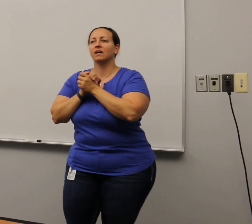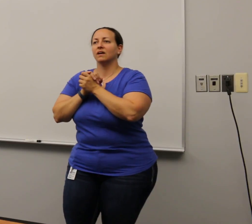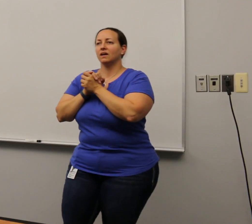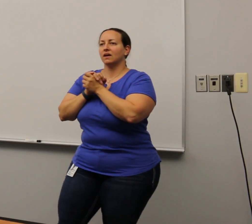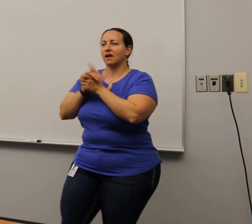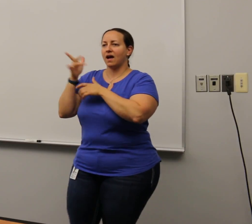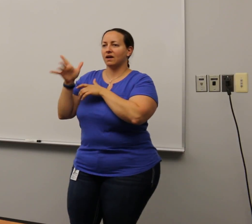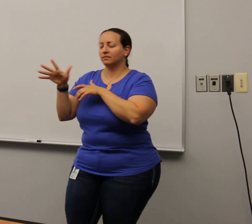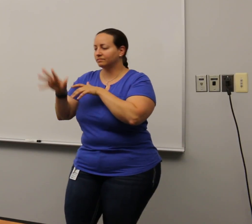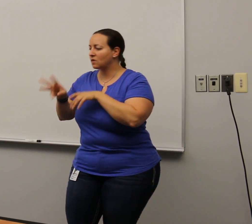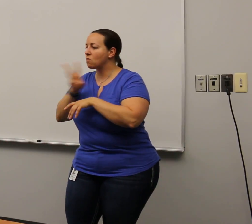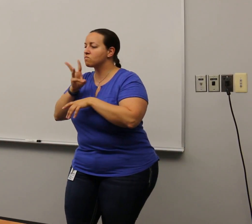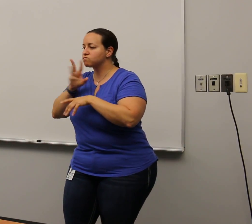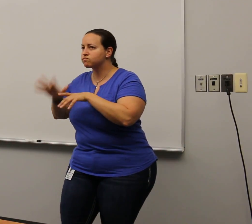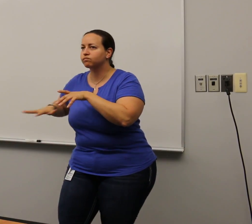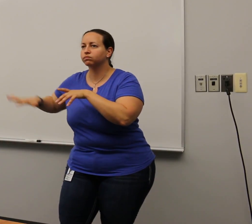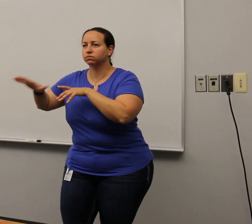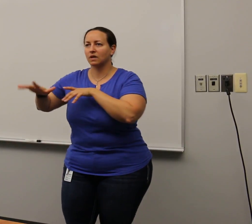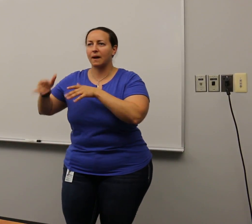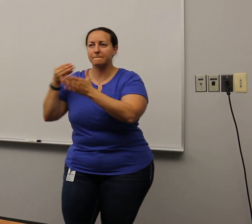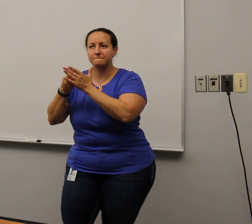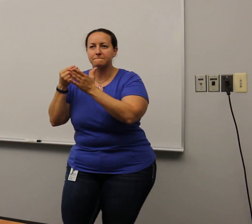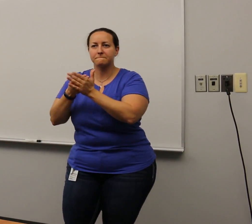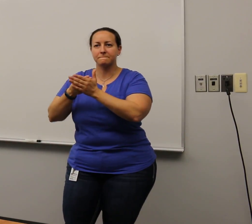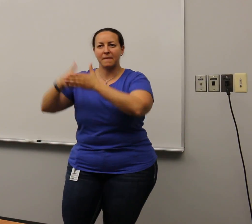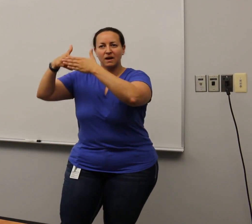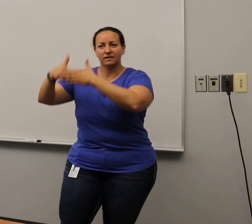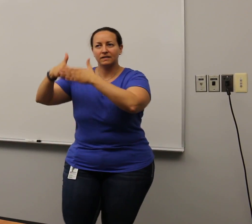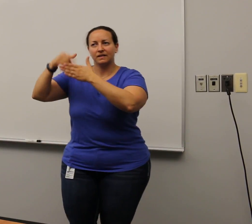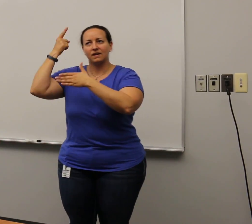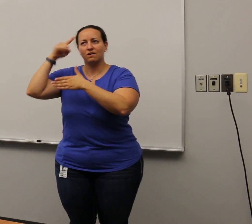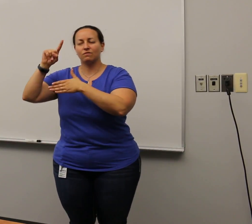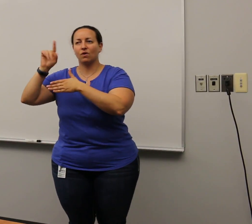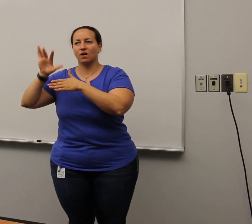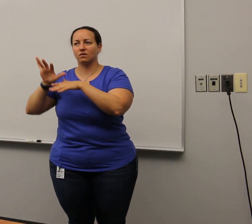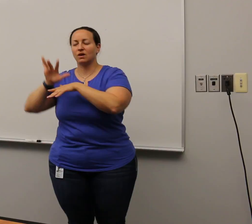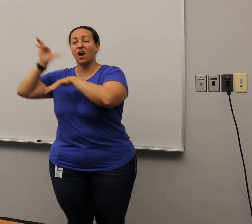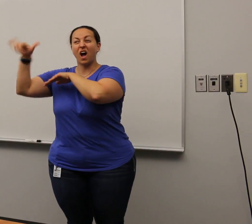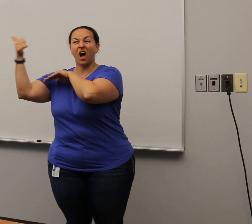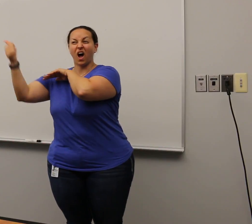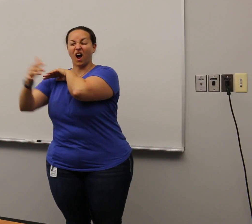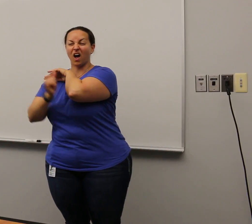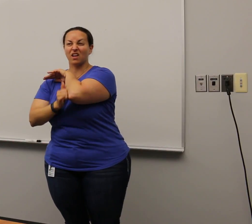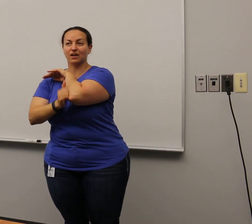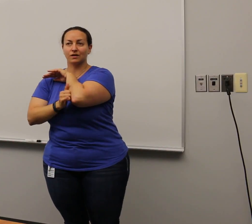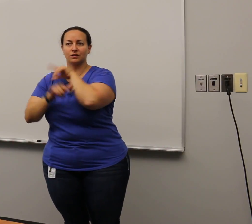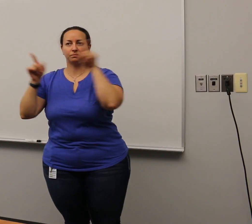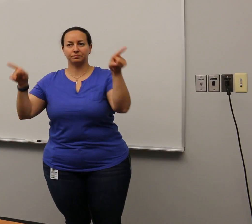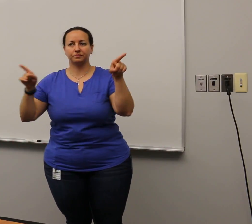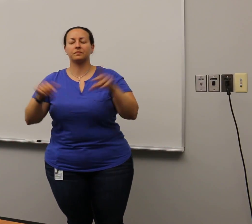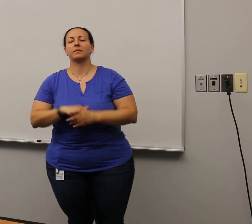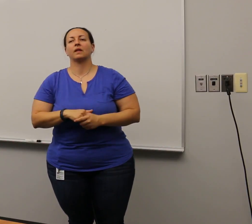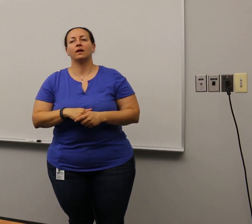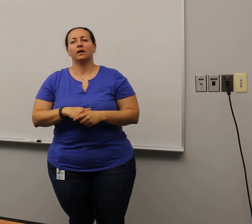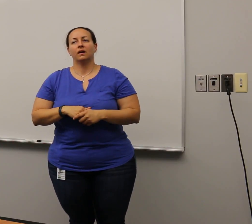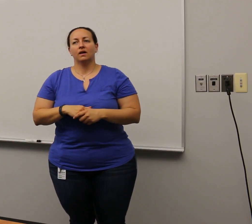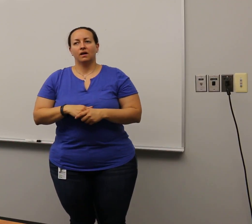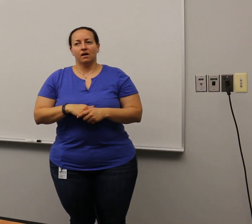and oceans, and citizenship and immigration. Provincial and territorial governments are responsible for more regional